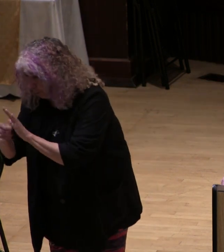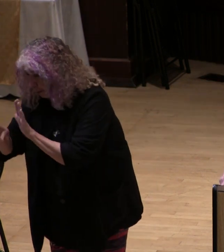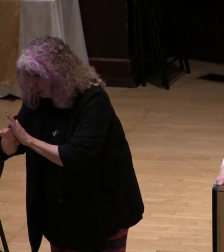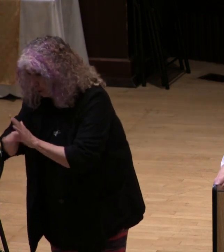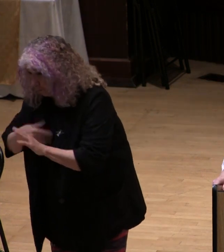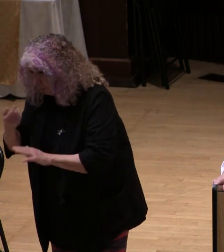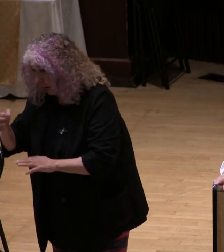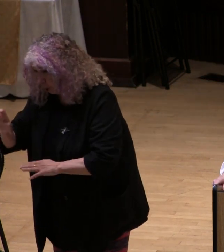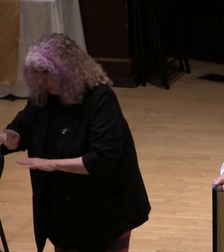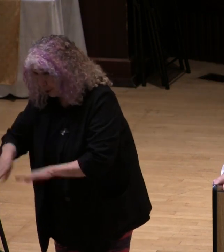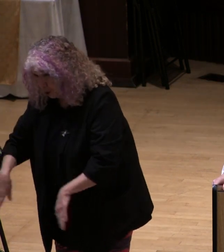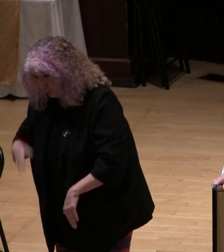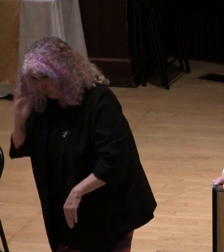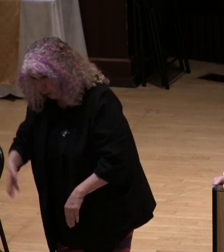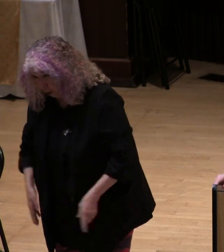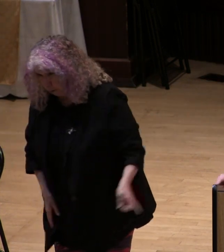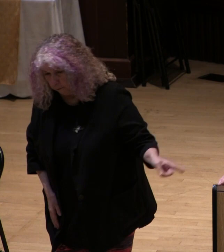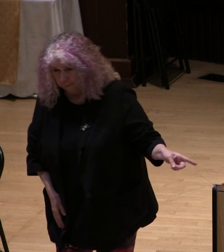here.